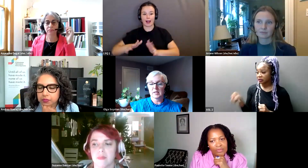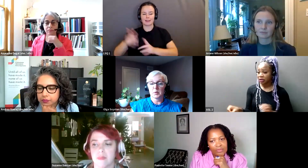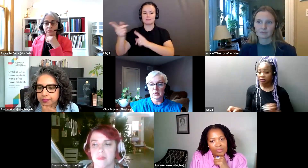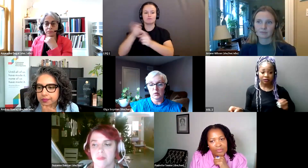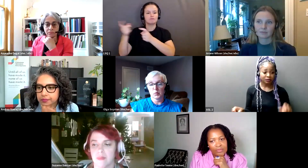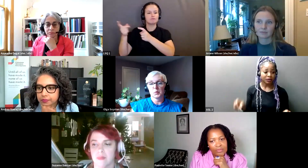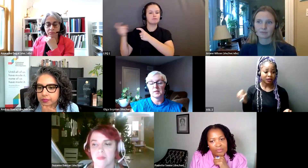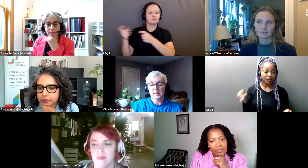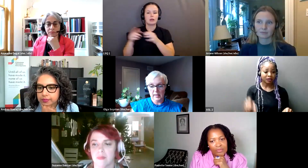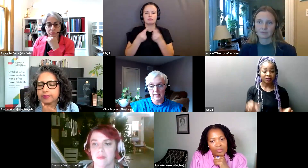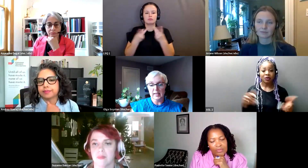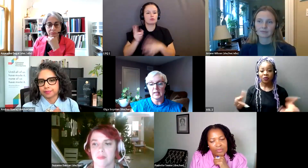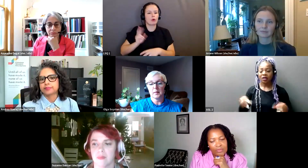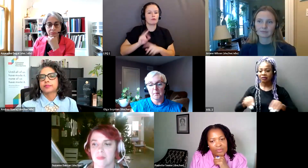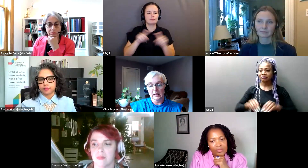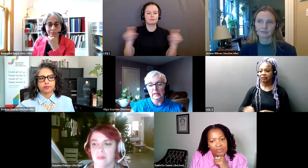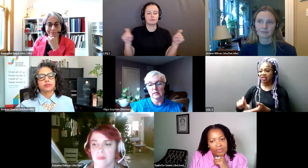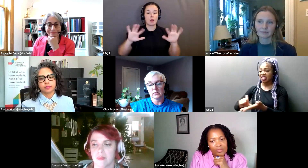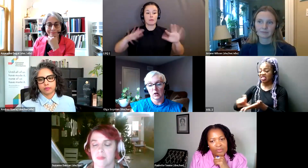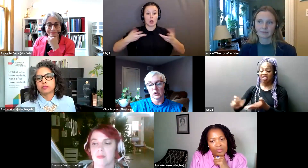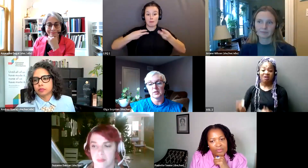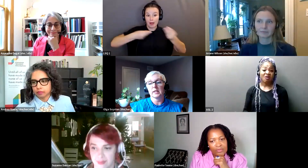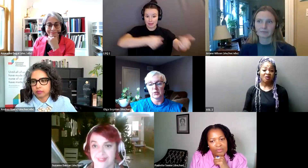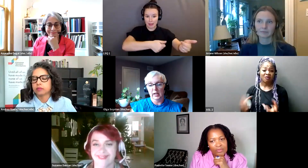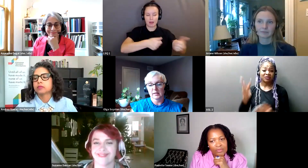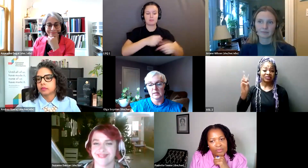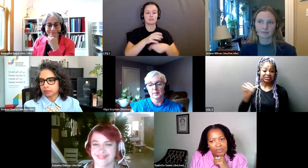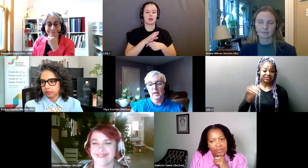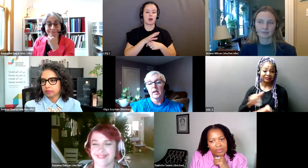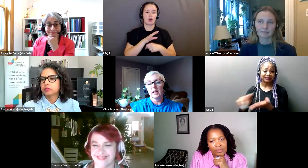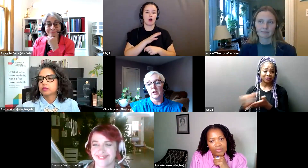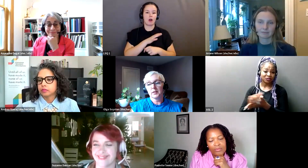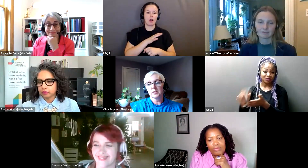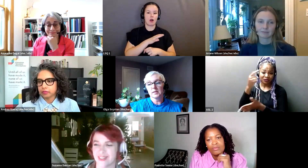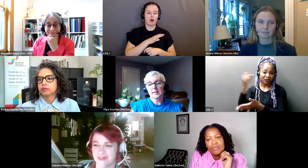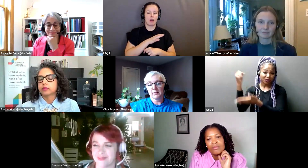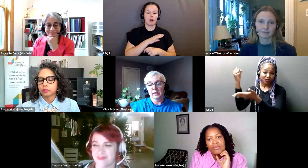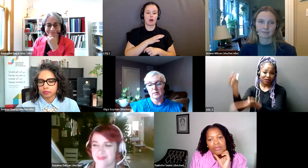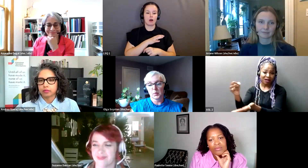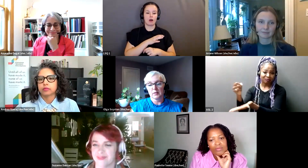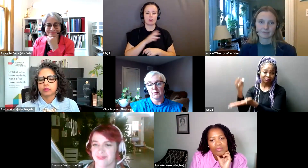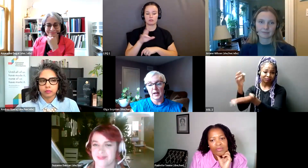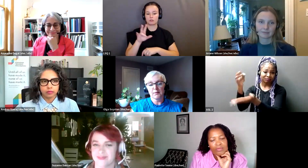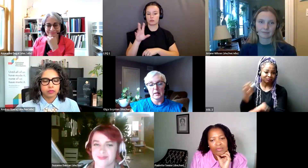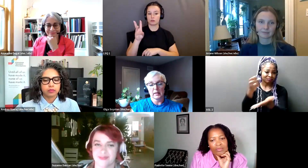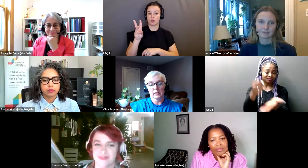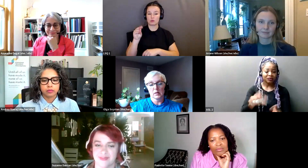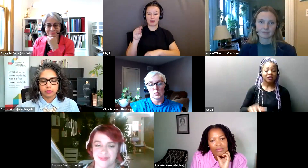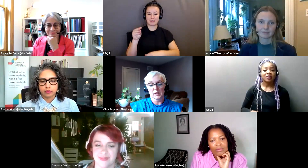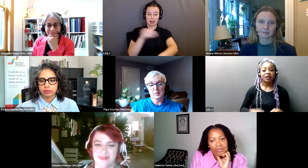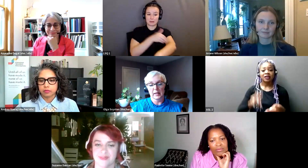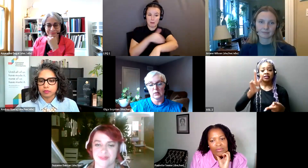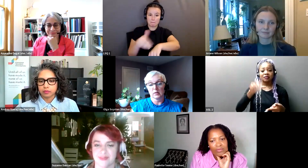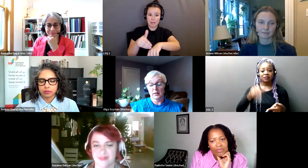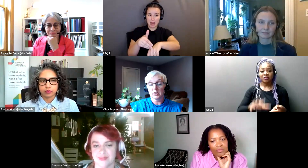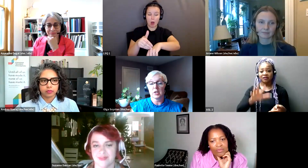Well, we disbursed almost $60 million in grants. Another 7.5 million